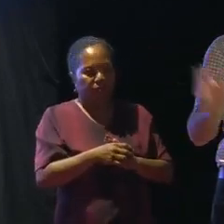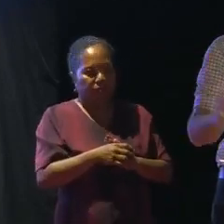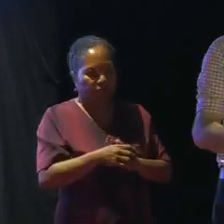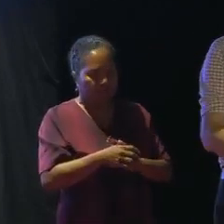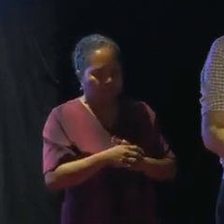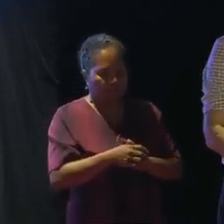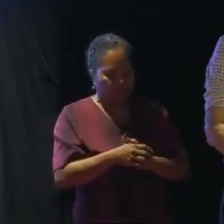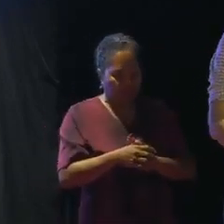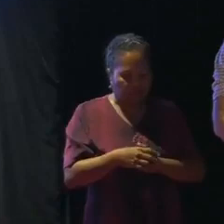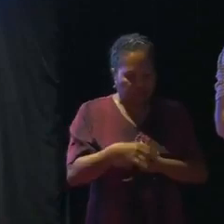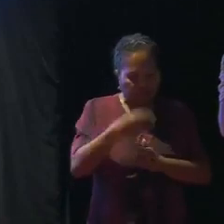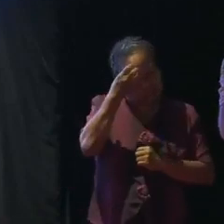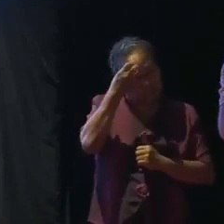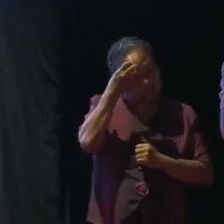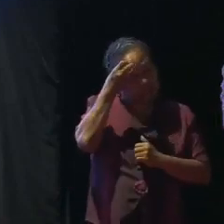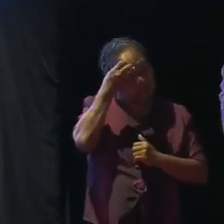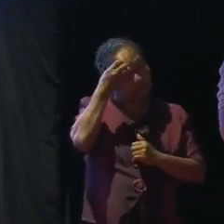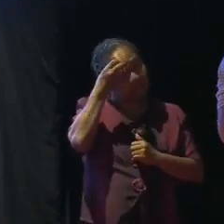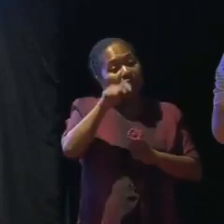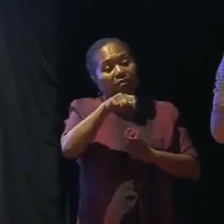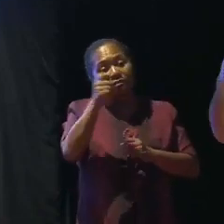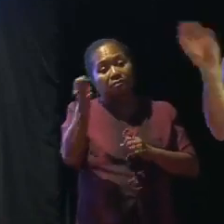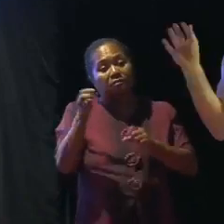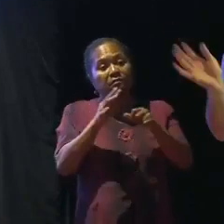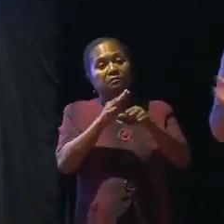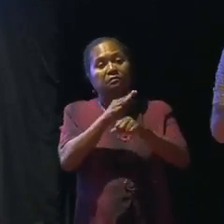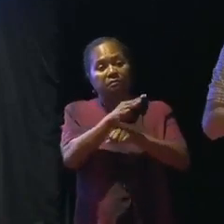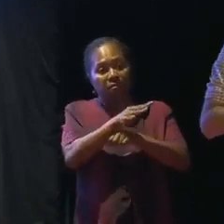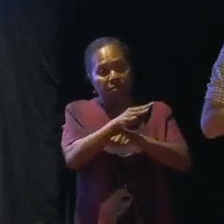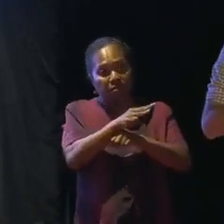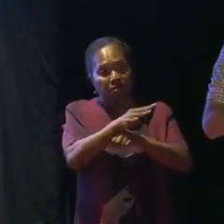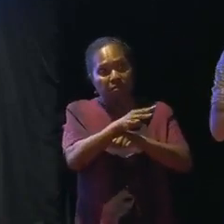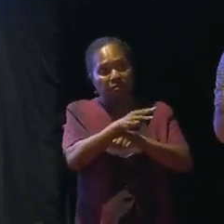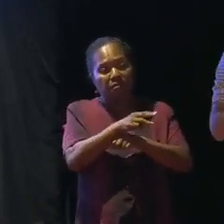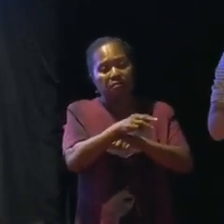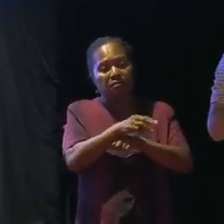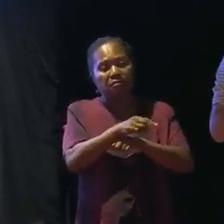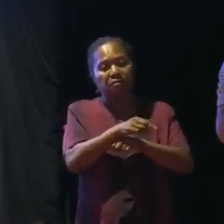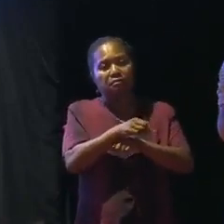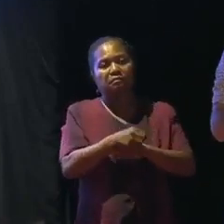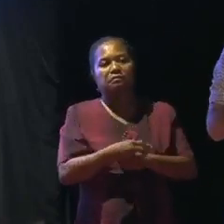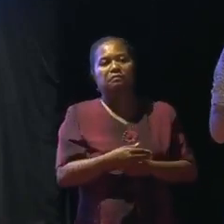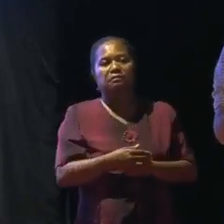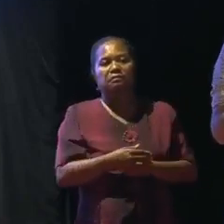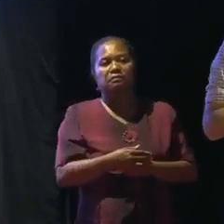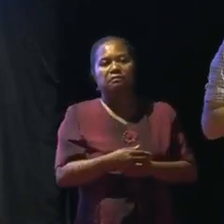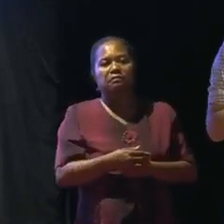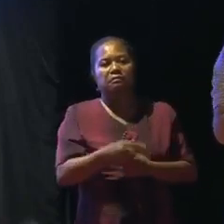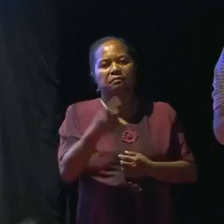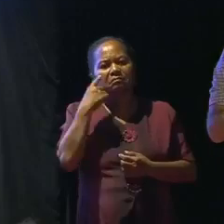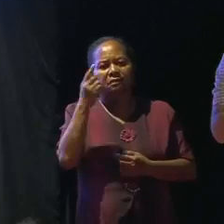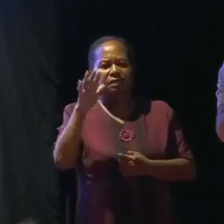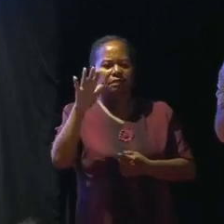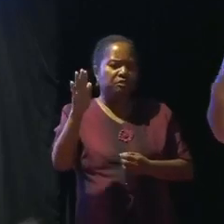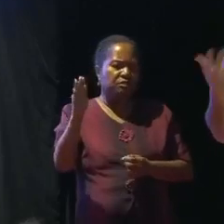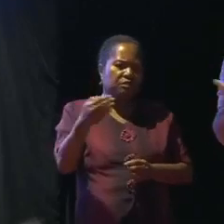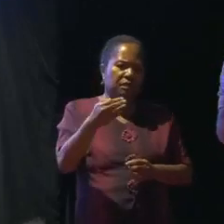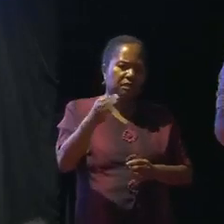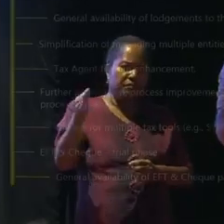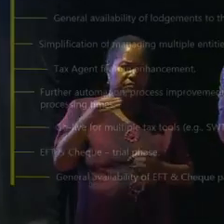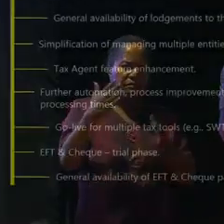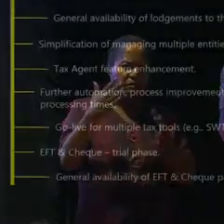in phases over the next couple of months as well. And then towards the bottom, we just talked about EFT and check through